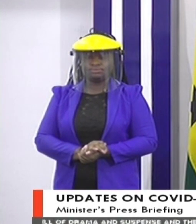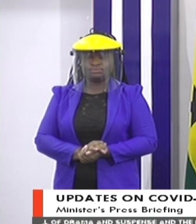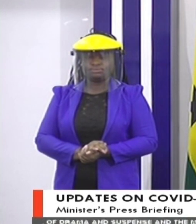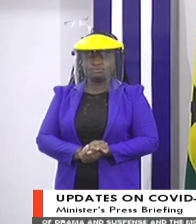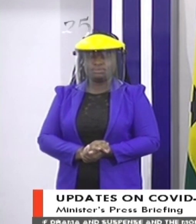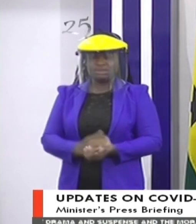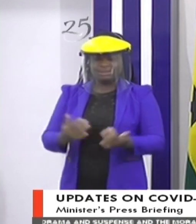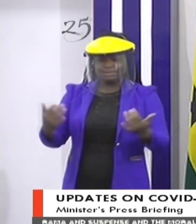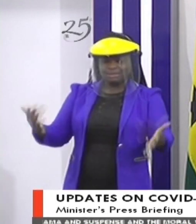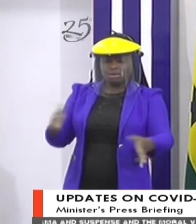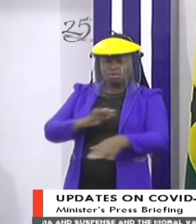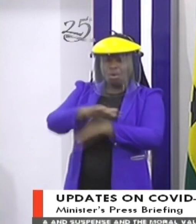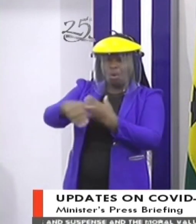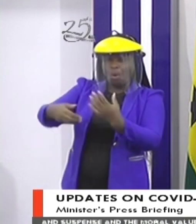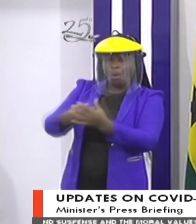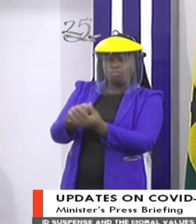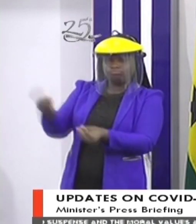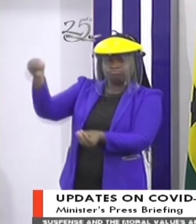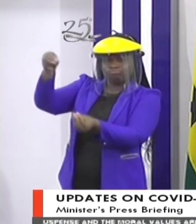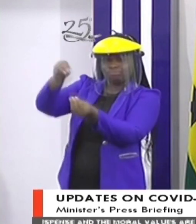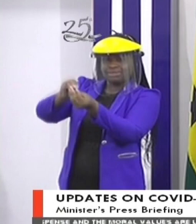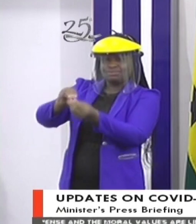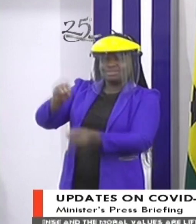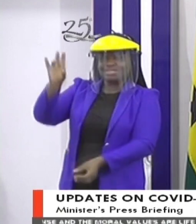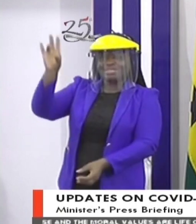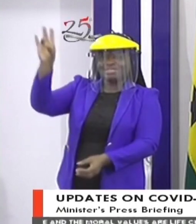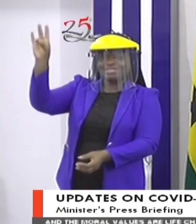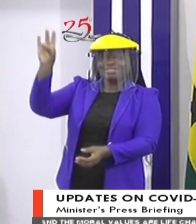This brings us to a total of